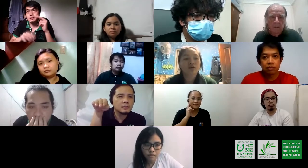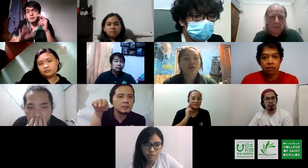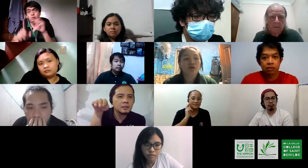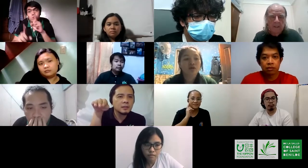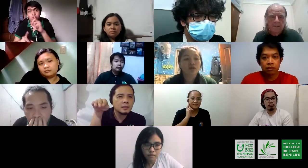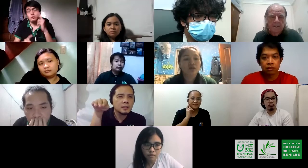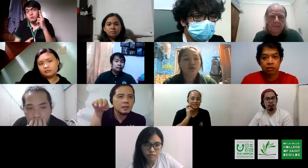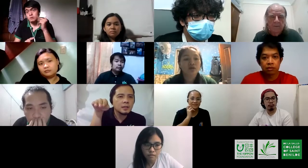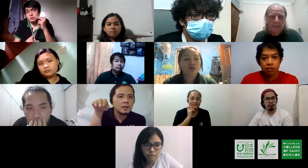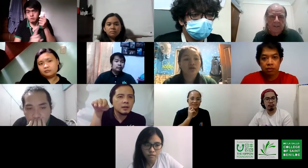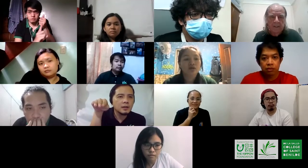Yes.